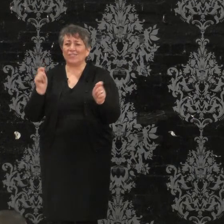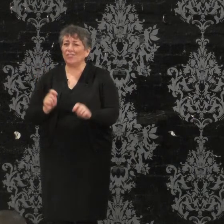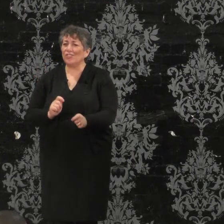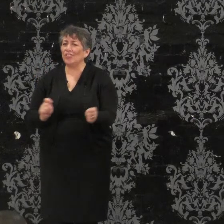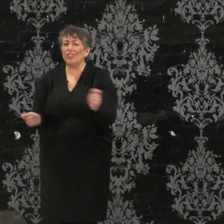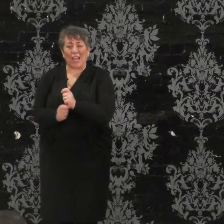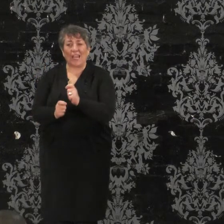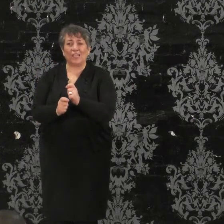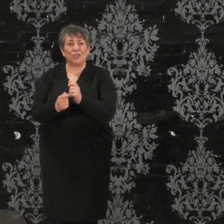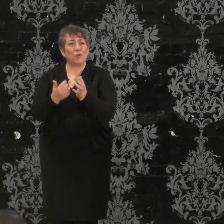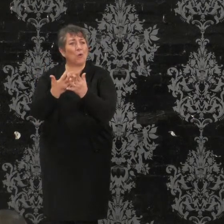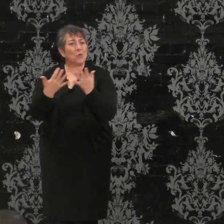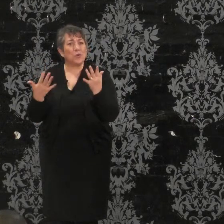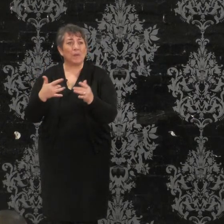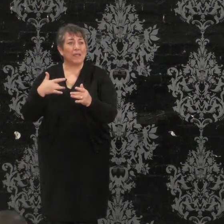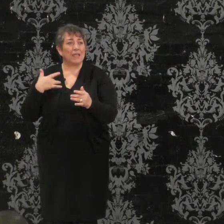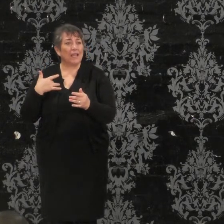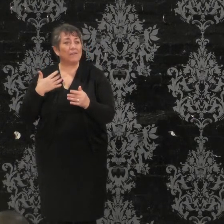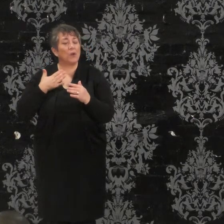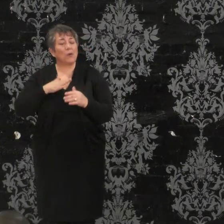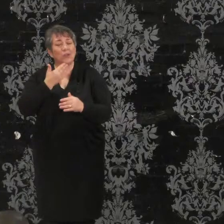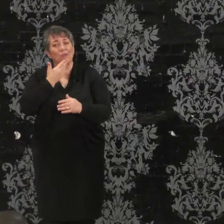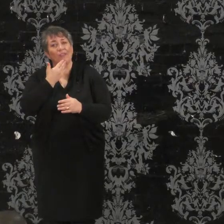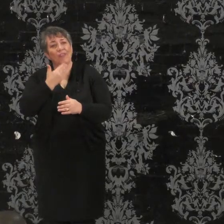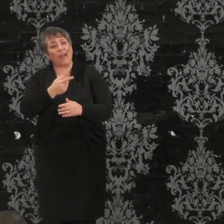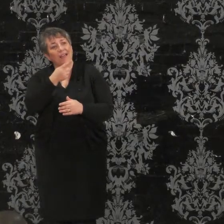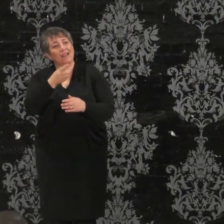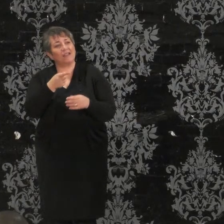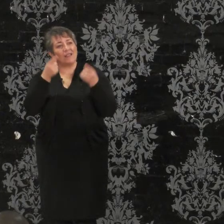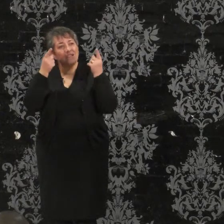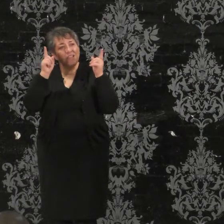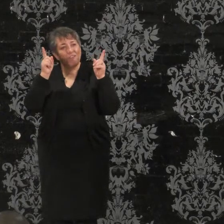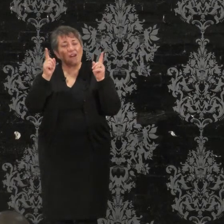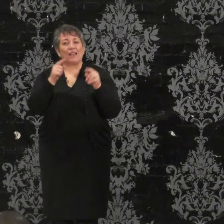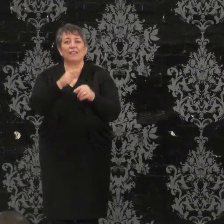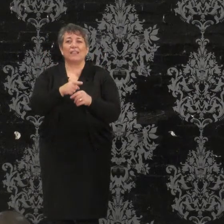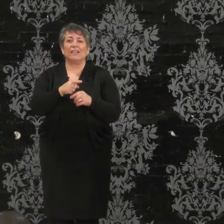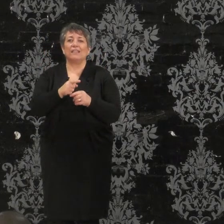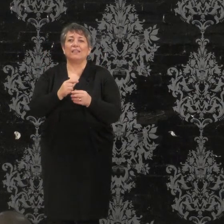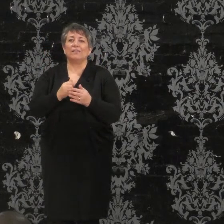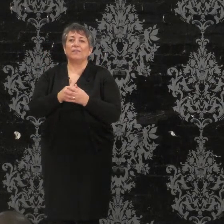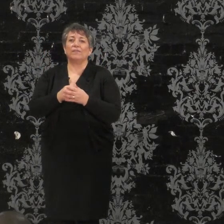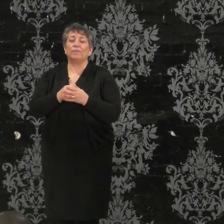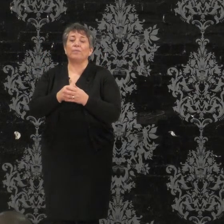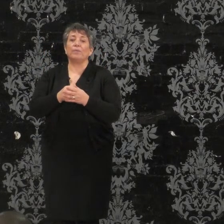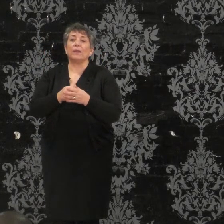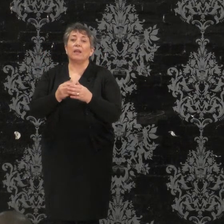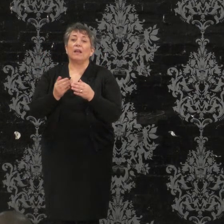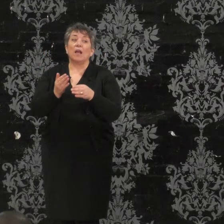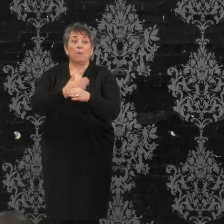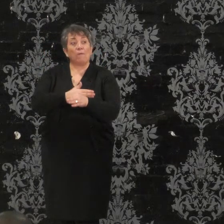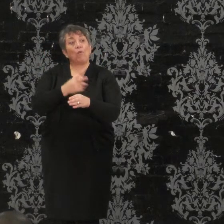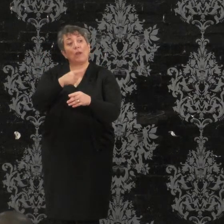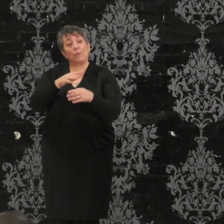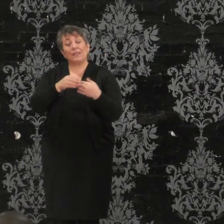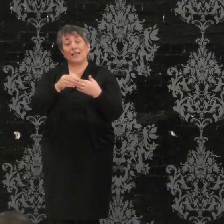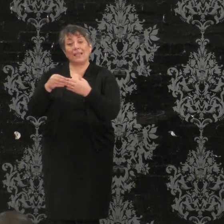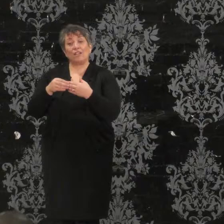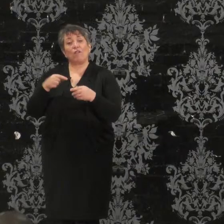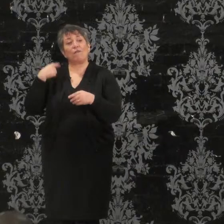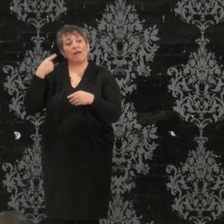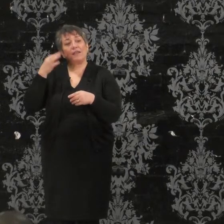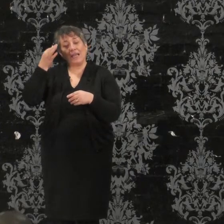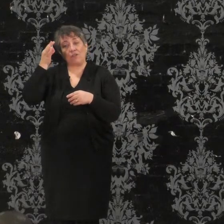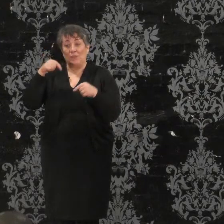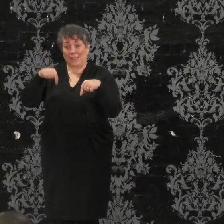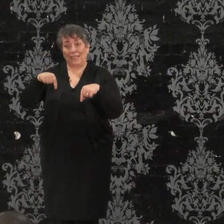And I want to thank Liv Peck, the director, and as Kirk said, the former leader of Lambeth Council, who's here this